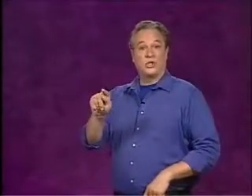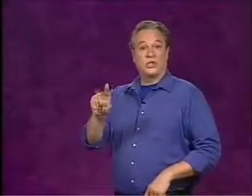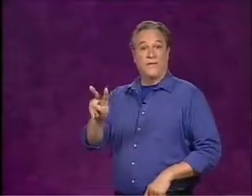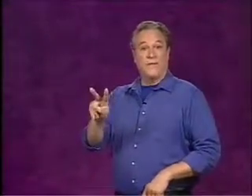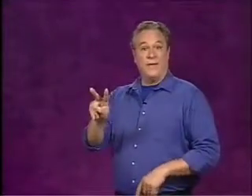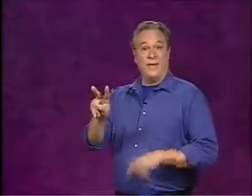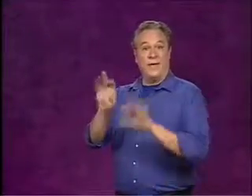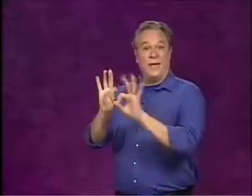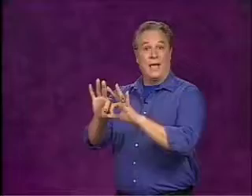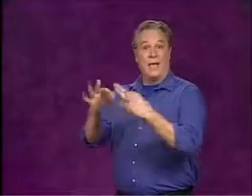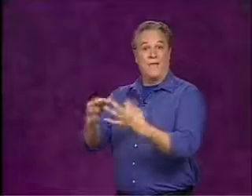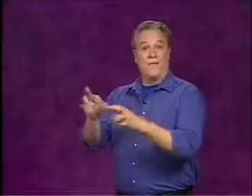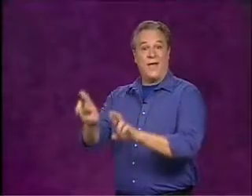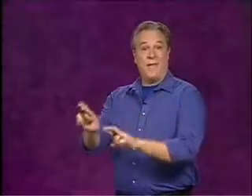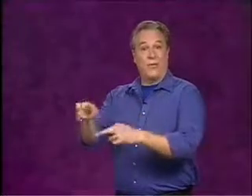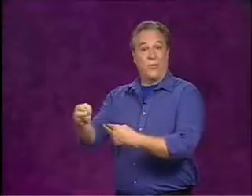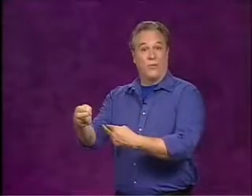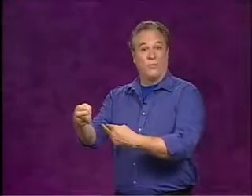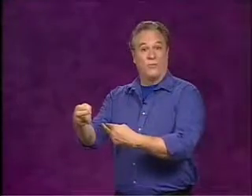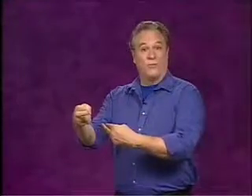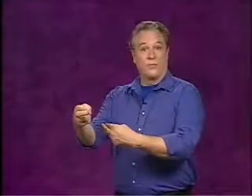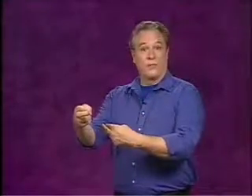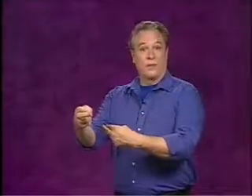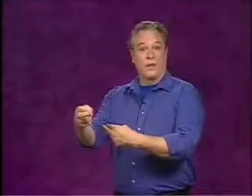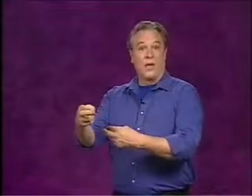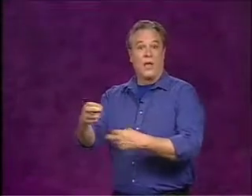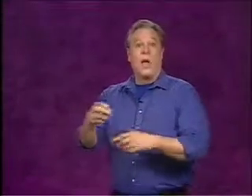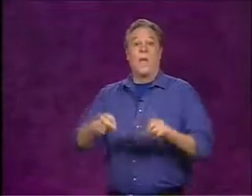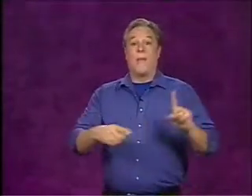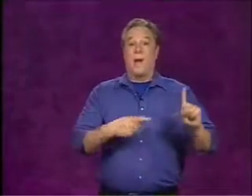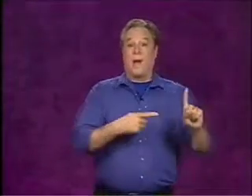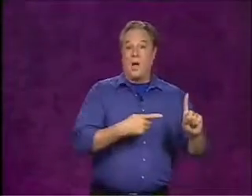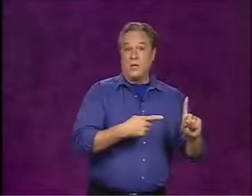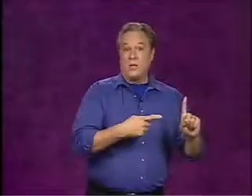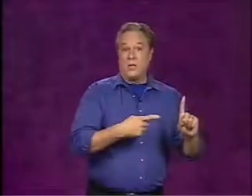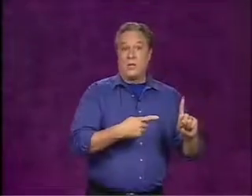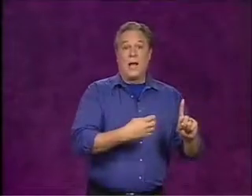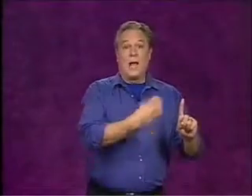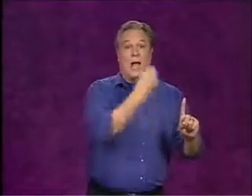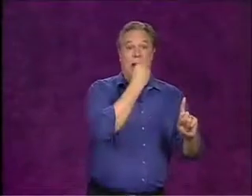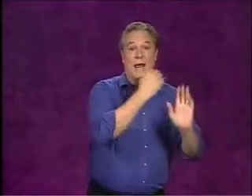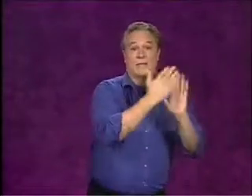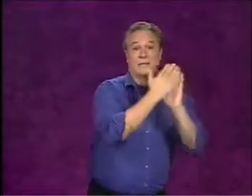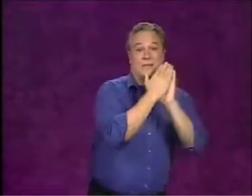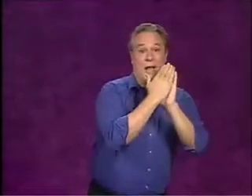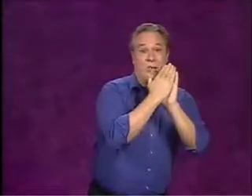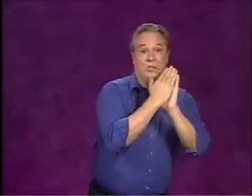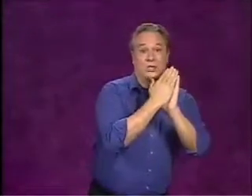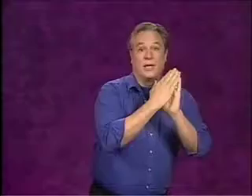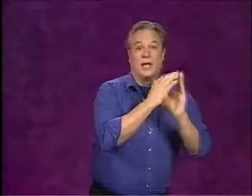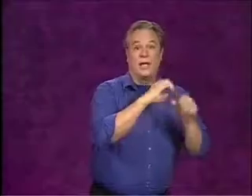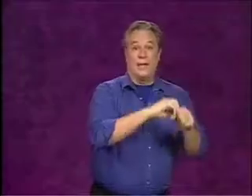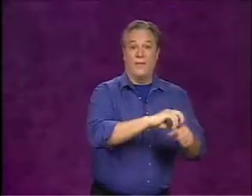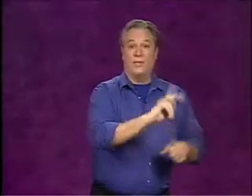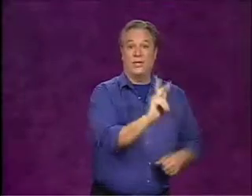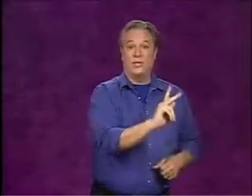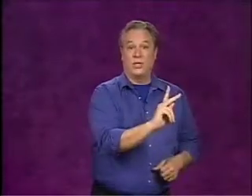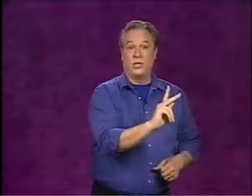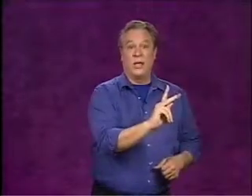TV in the family room. My uncle ate a sandwich in the kitchen